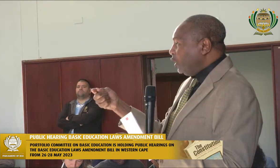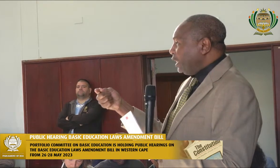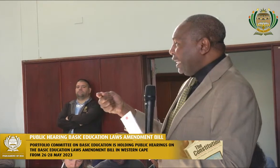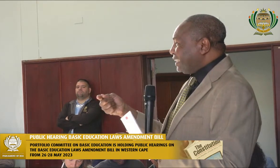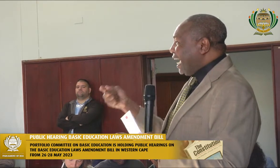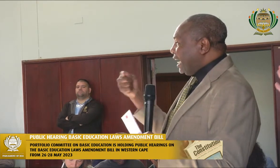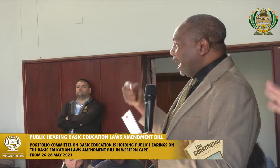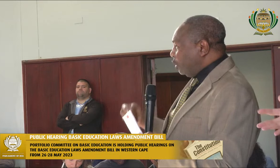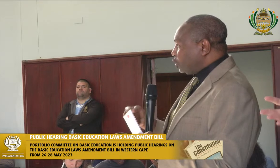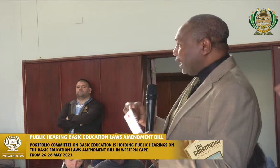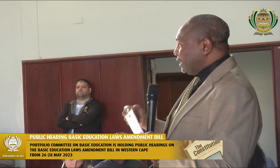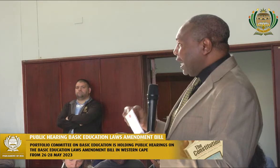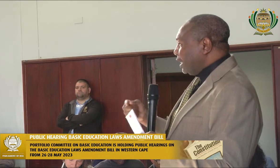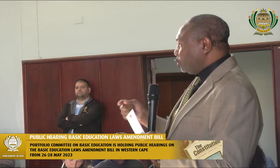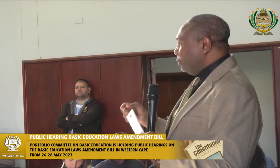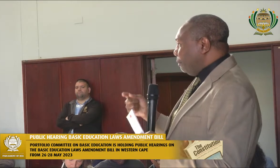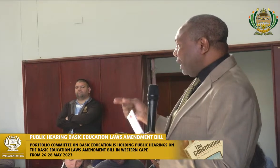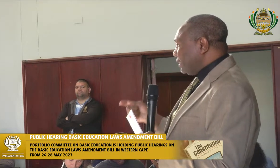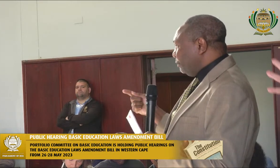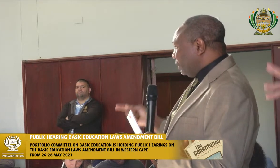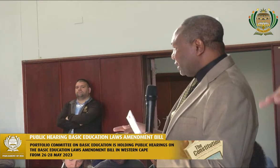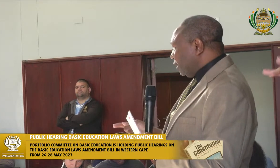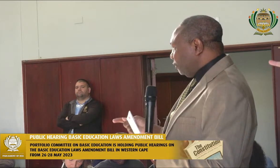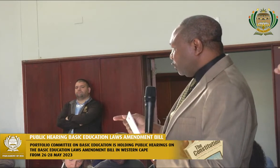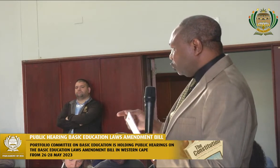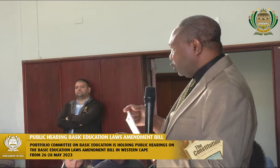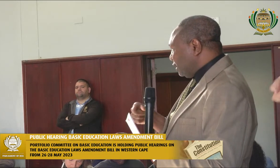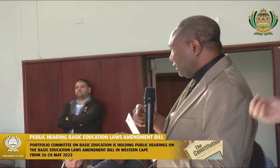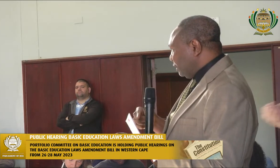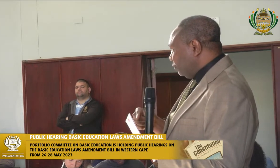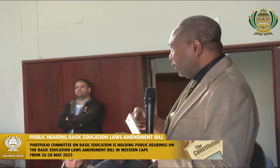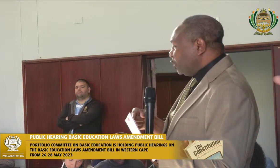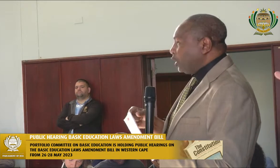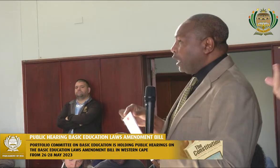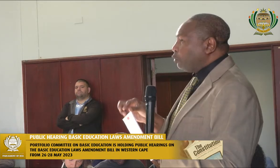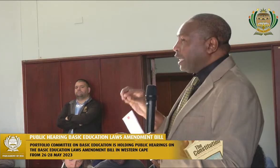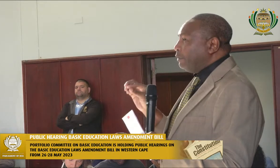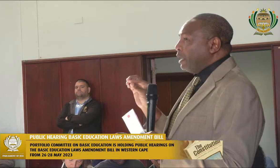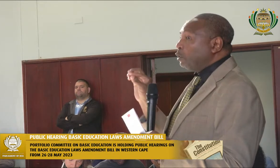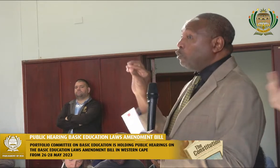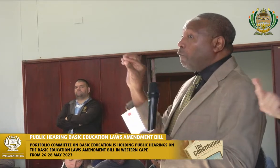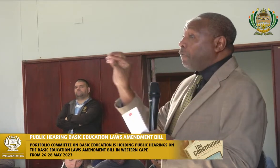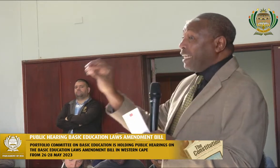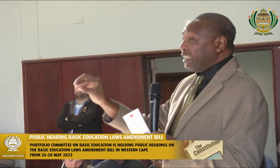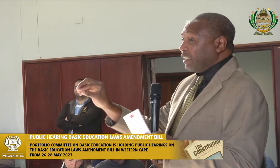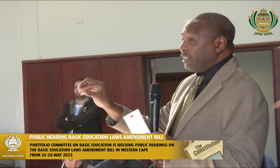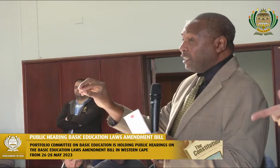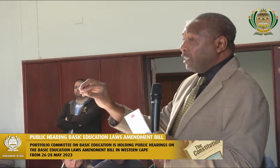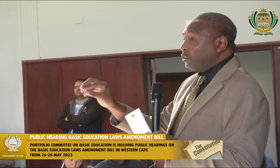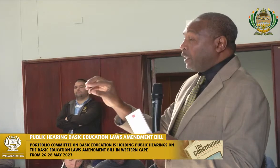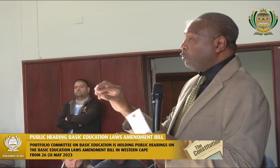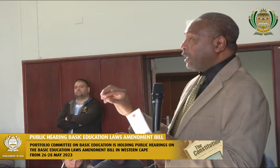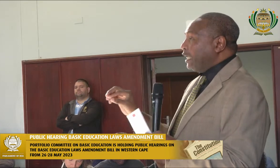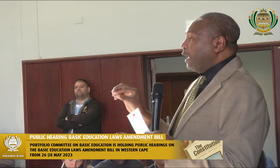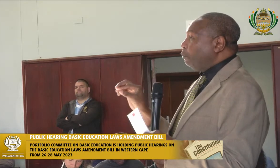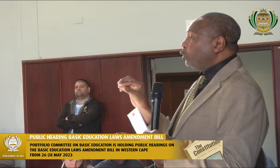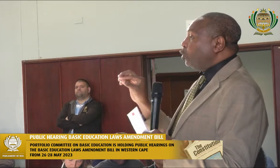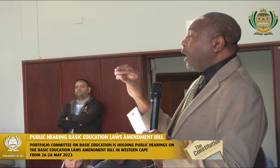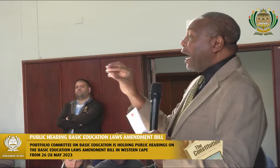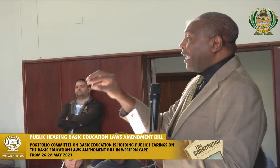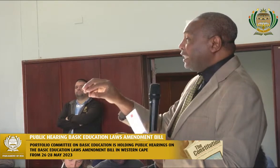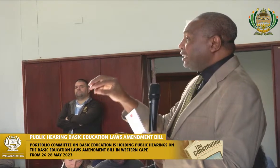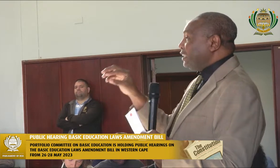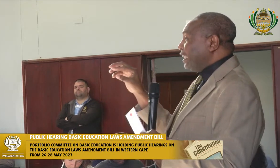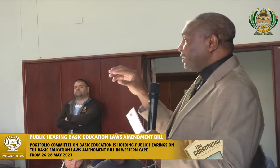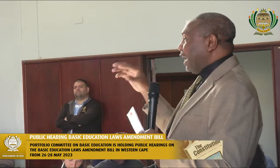law that allows grade R to be part and parcel of the school system, so that we can be able to fund it, so that we can able